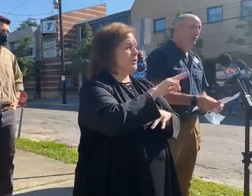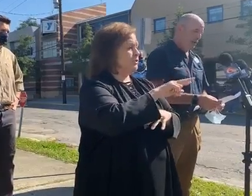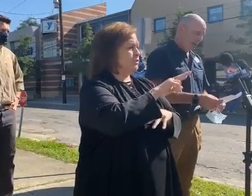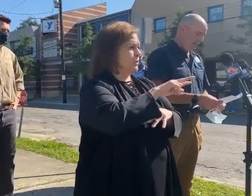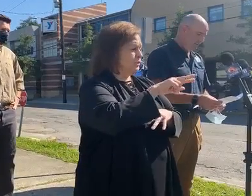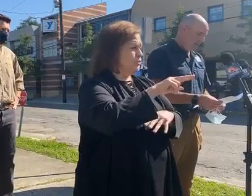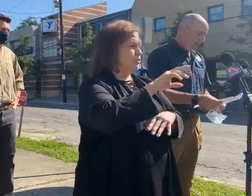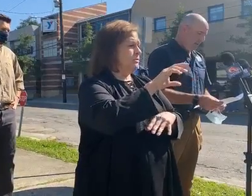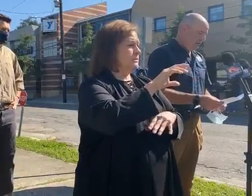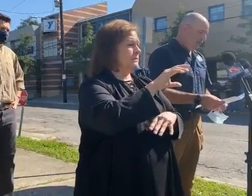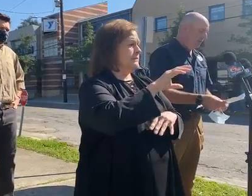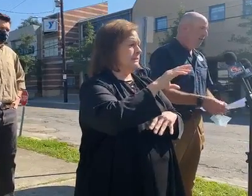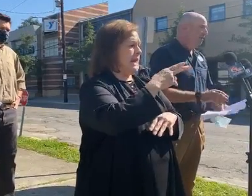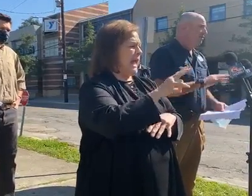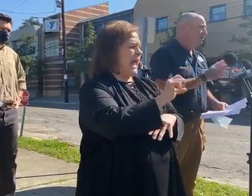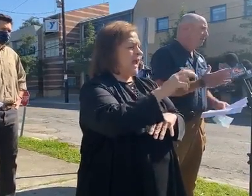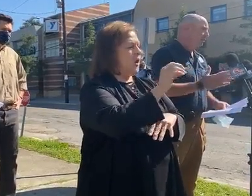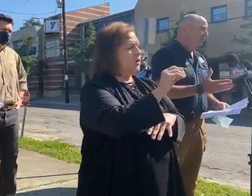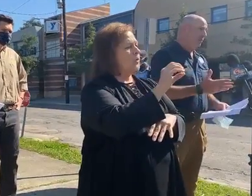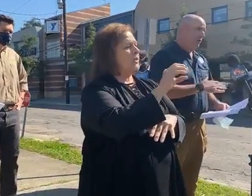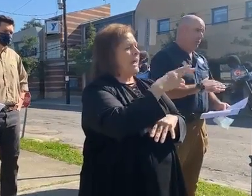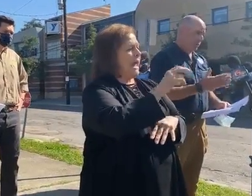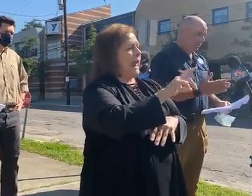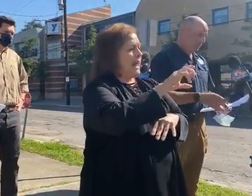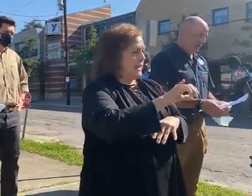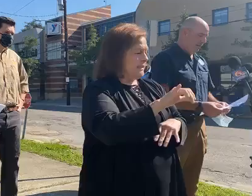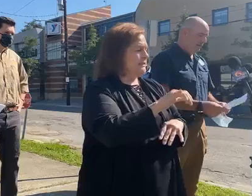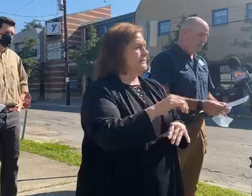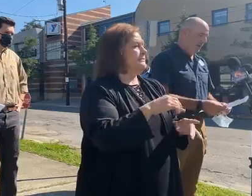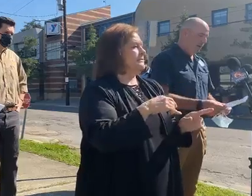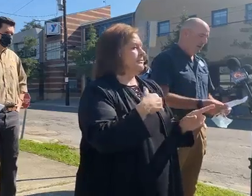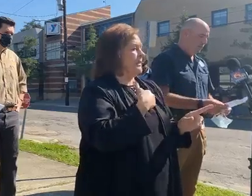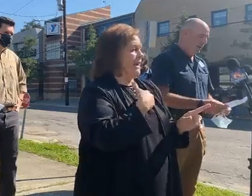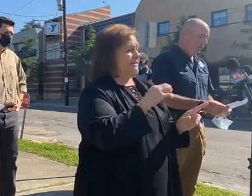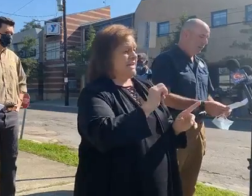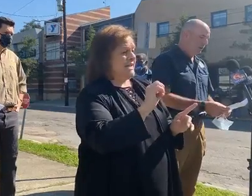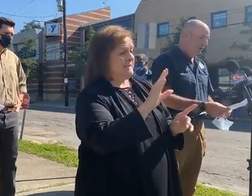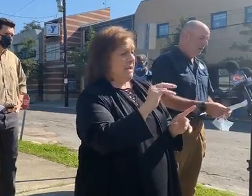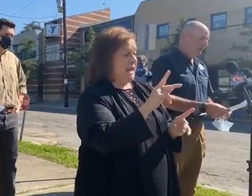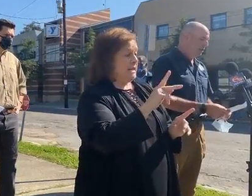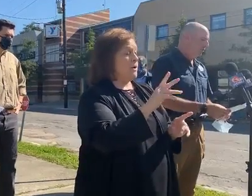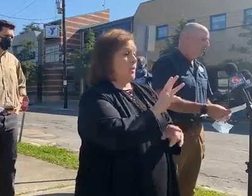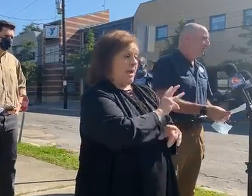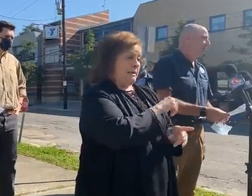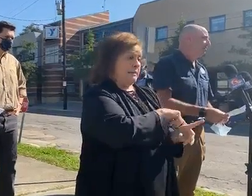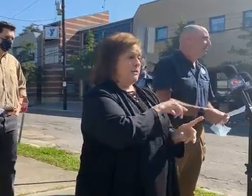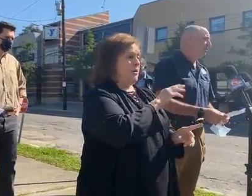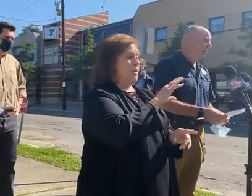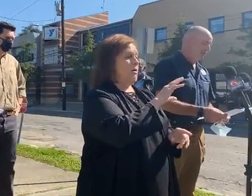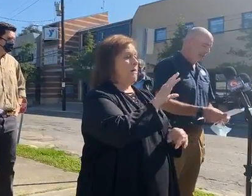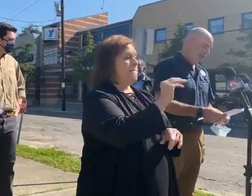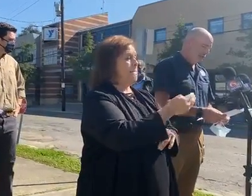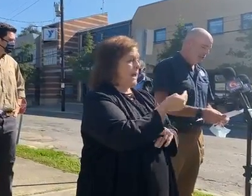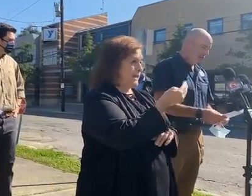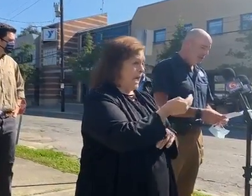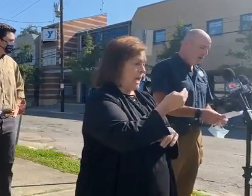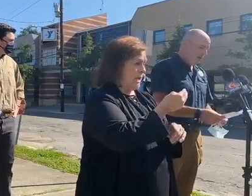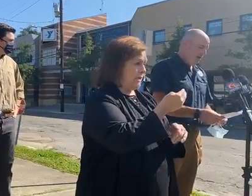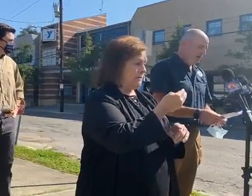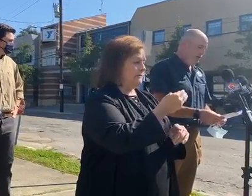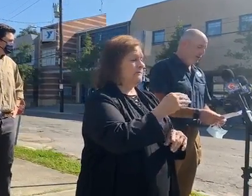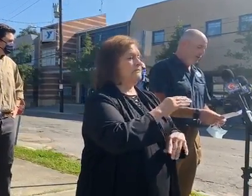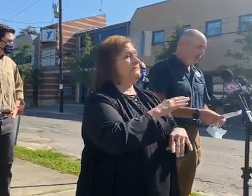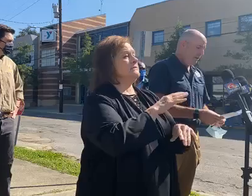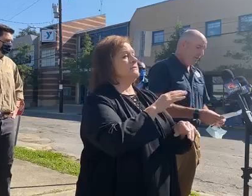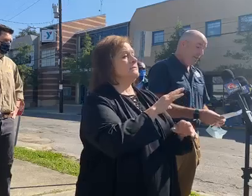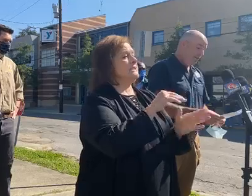2220 O.C. Haley. In District C, there's 2, because we have East Bank and West Bank. On the West Bank, it's the Arthur Monday Center at 1111 Newton.